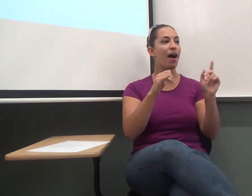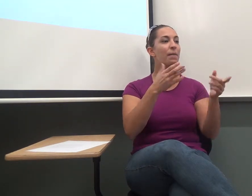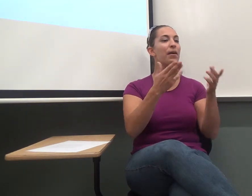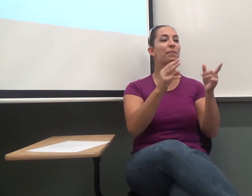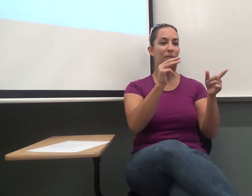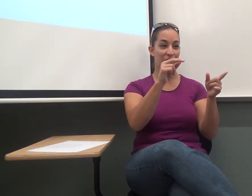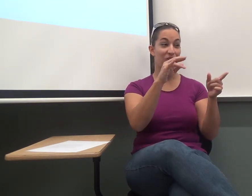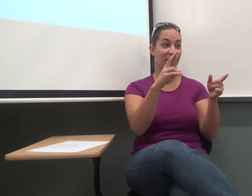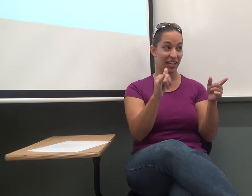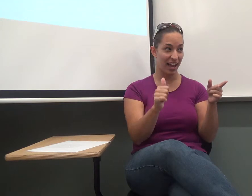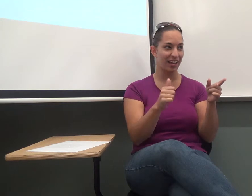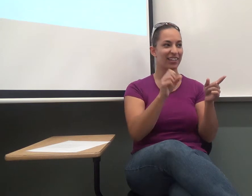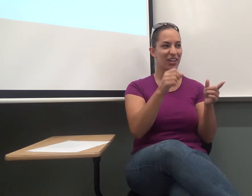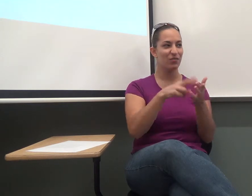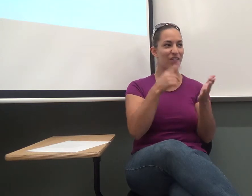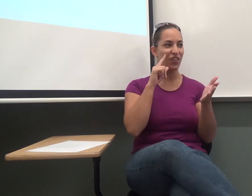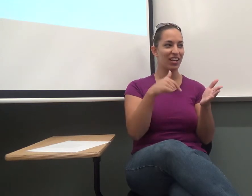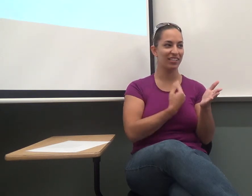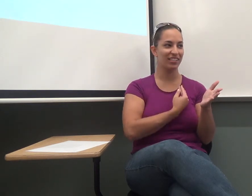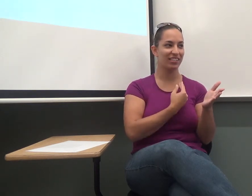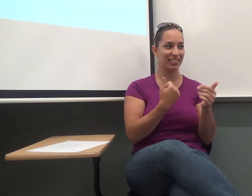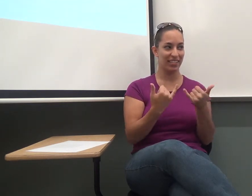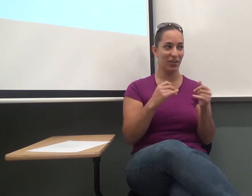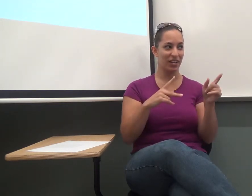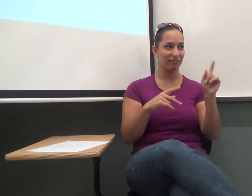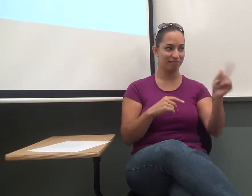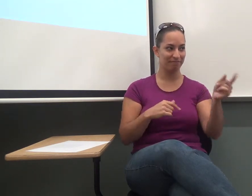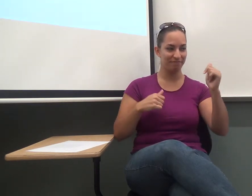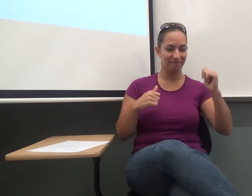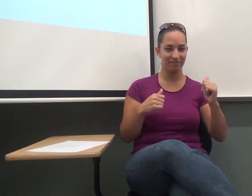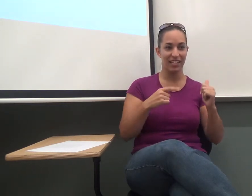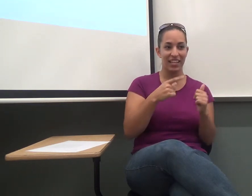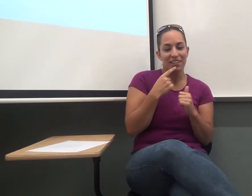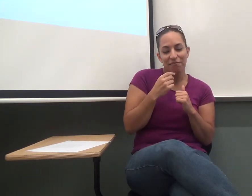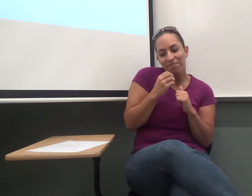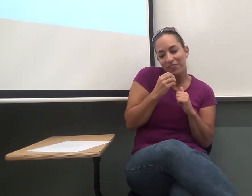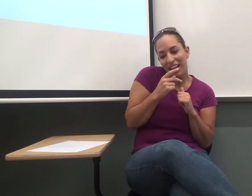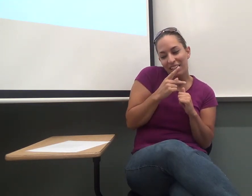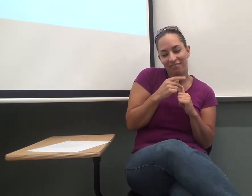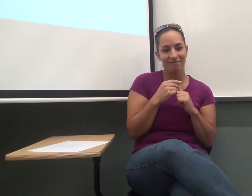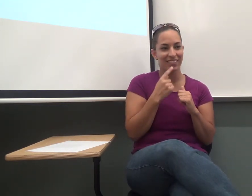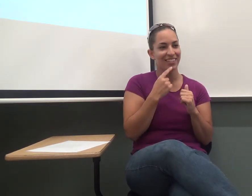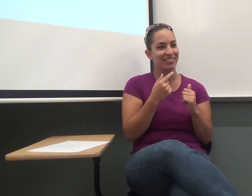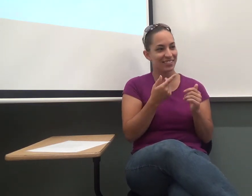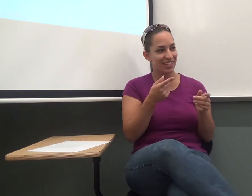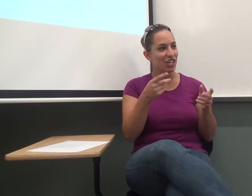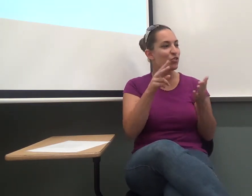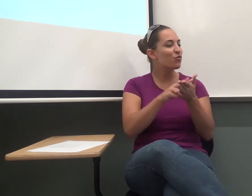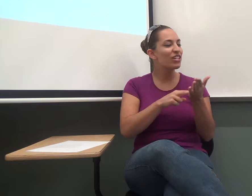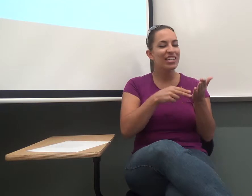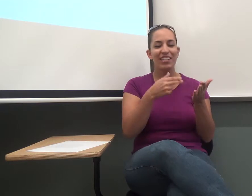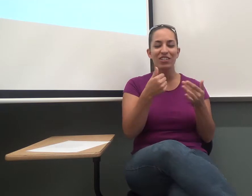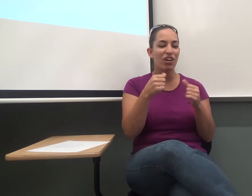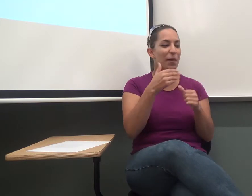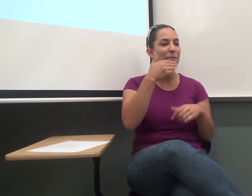today? Come on, it's good practice. Just read the whole paragraph to us, okay? In your best reading voice, telling us a